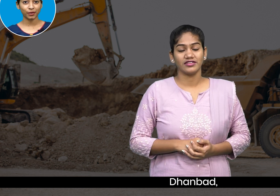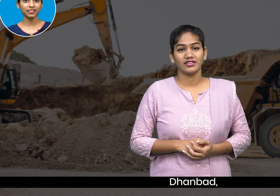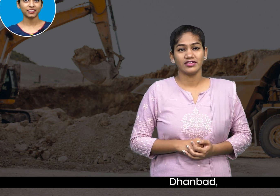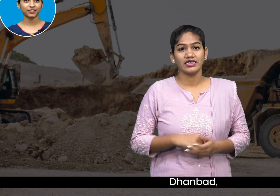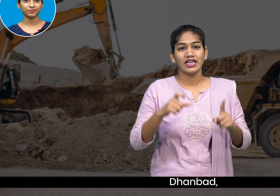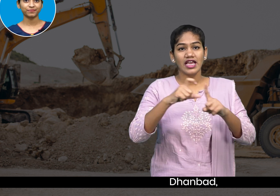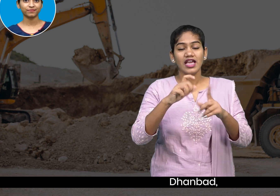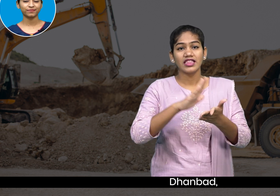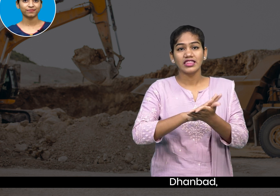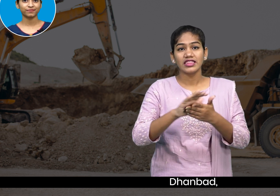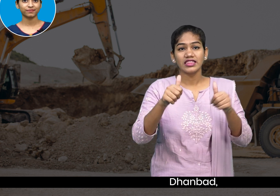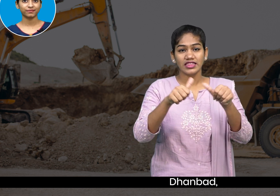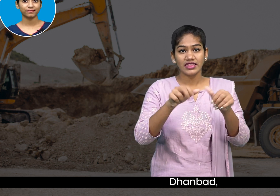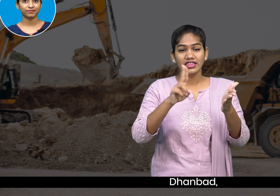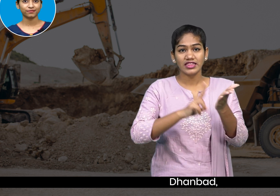Dhanbad,